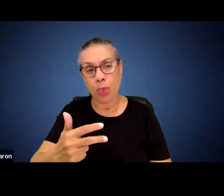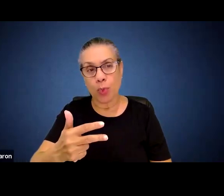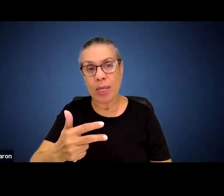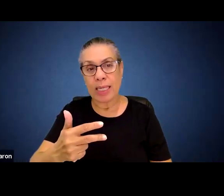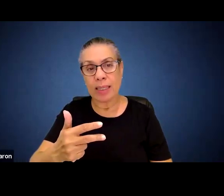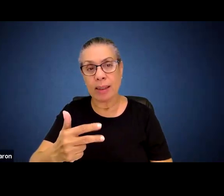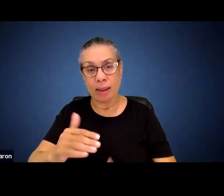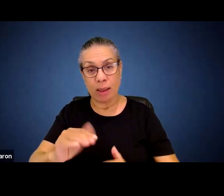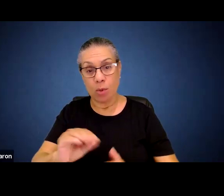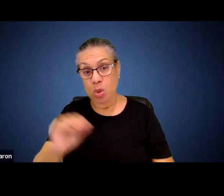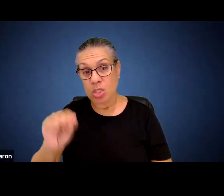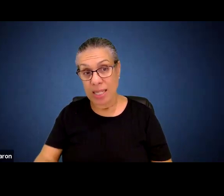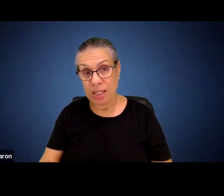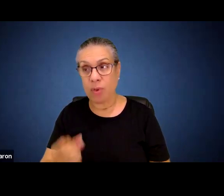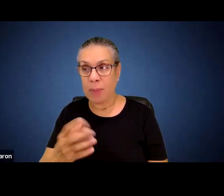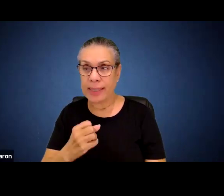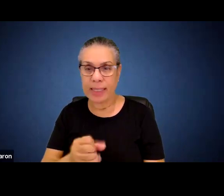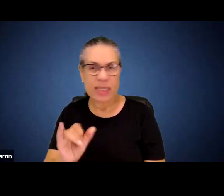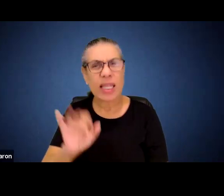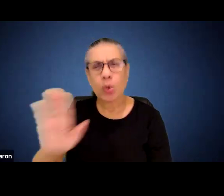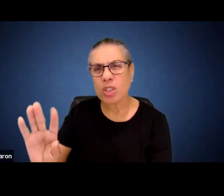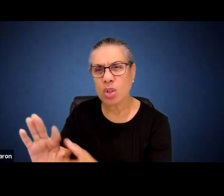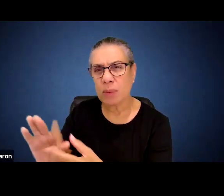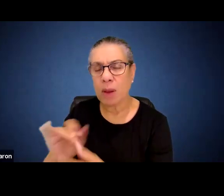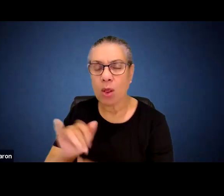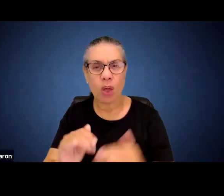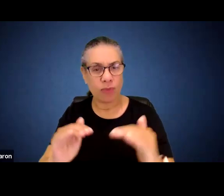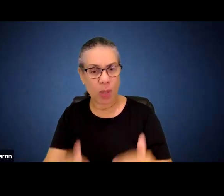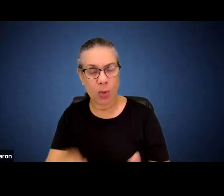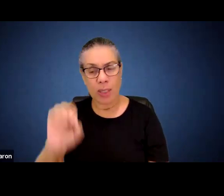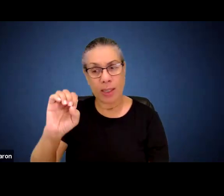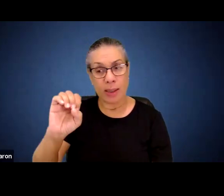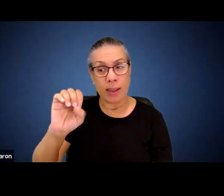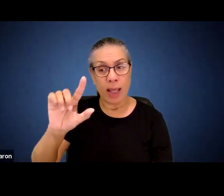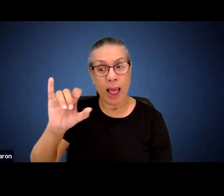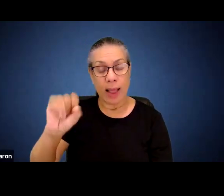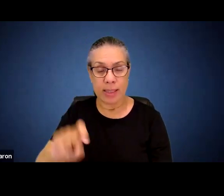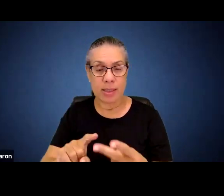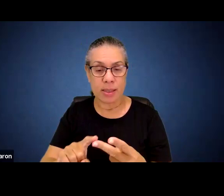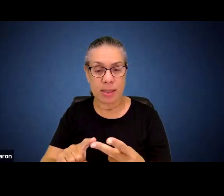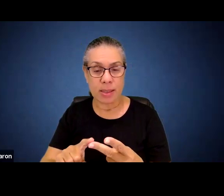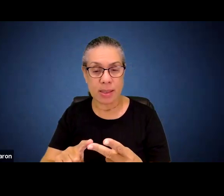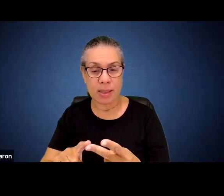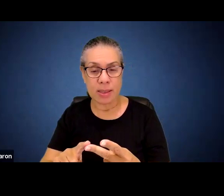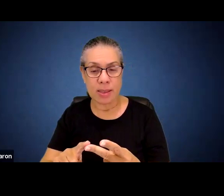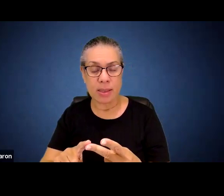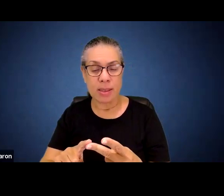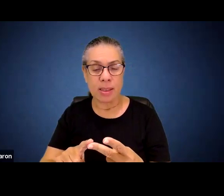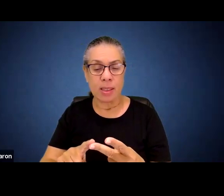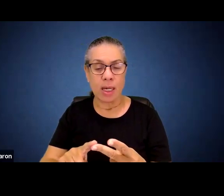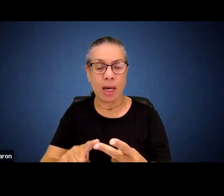years. So those are schools like what you're talking about. And it was Ellis, YA,